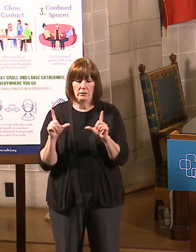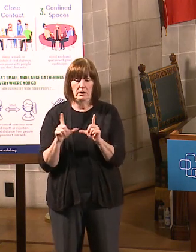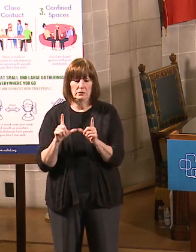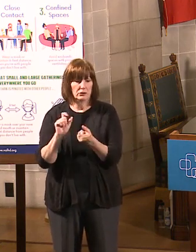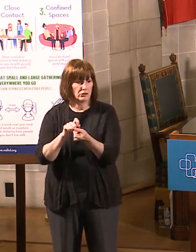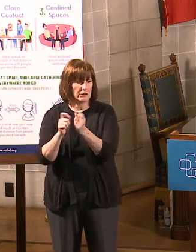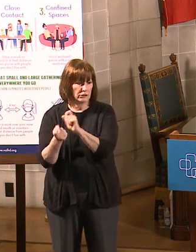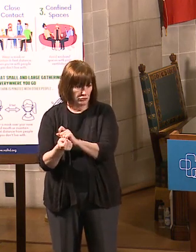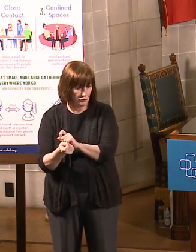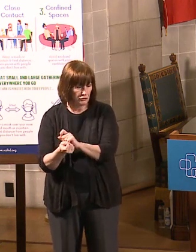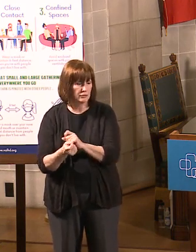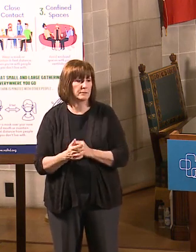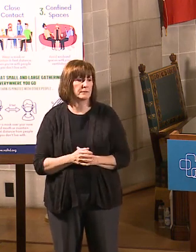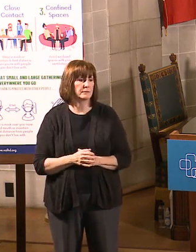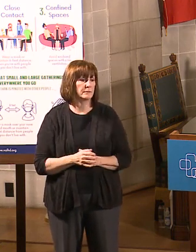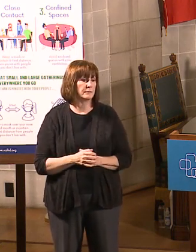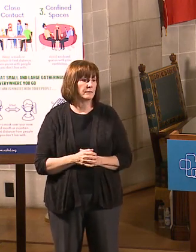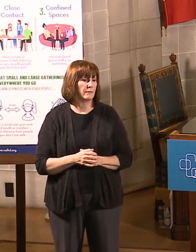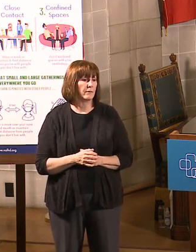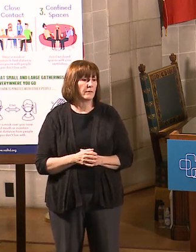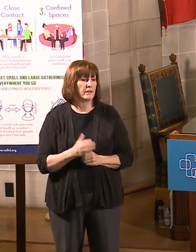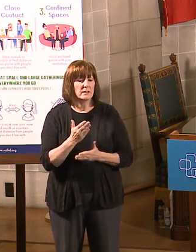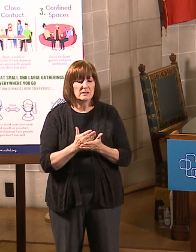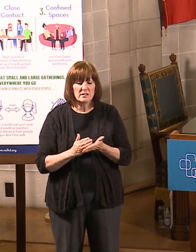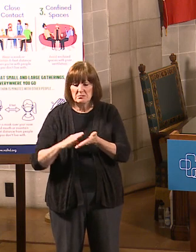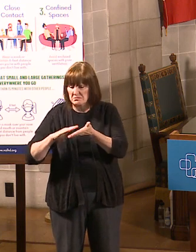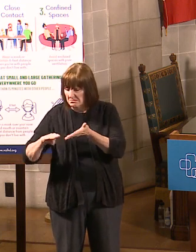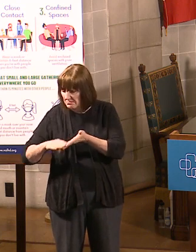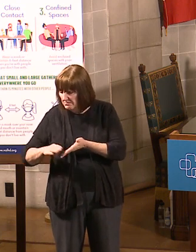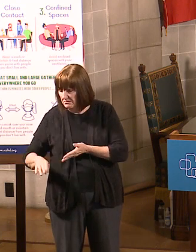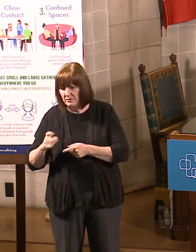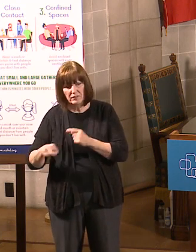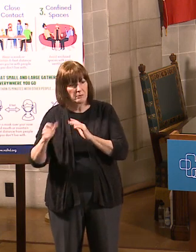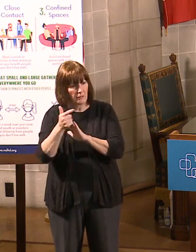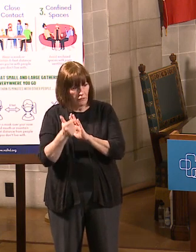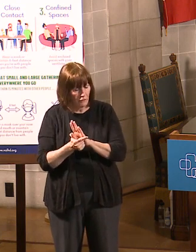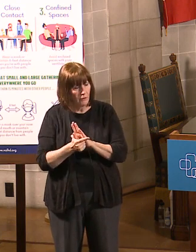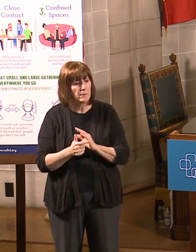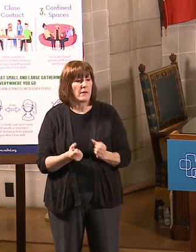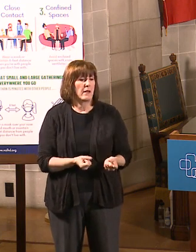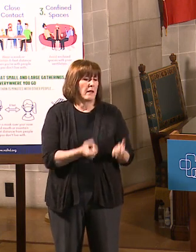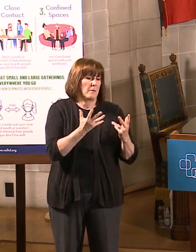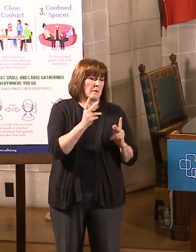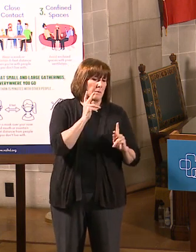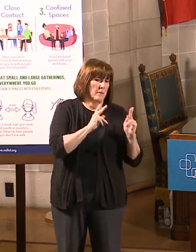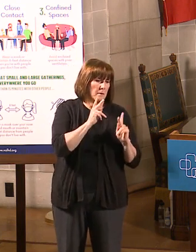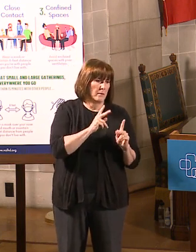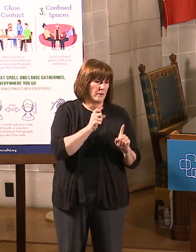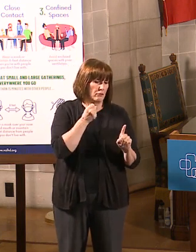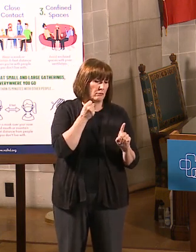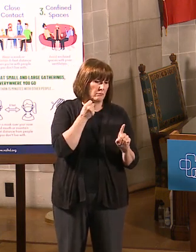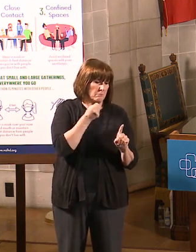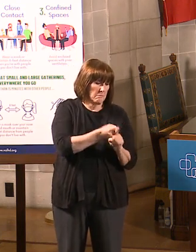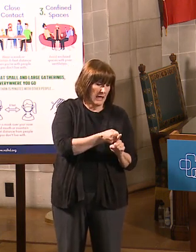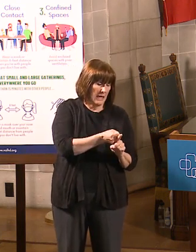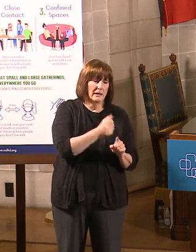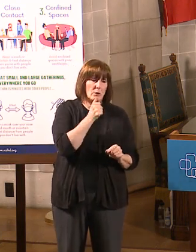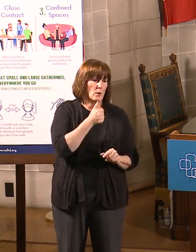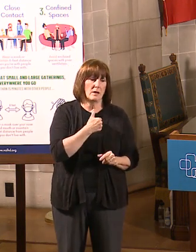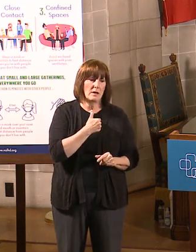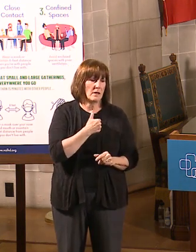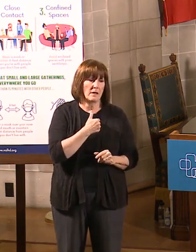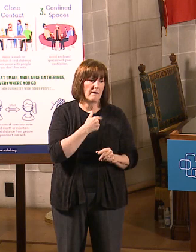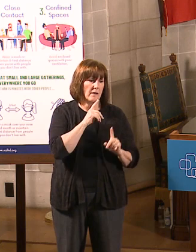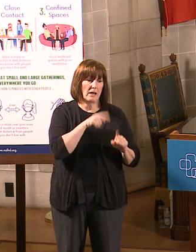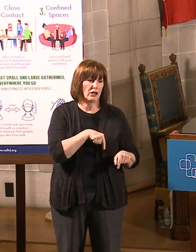made and some of the requirements that we waived in the statutes. With regard to how many people that is directly impacting, I don't have the answer to